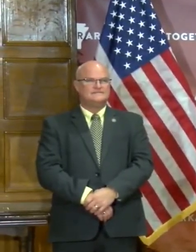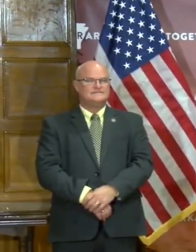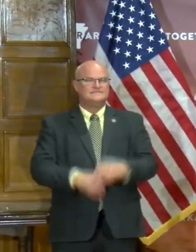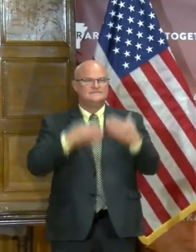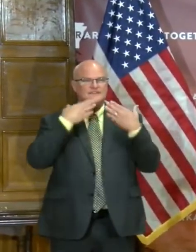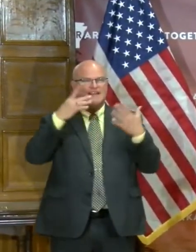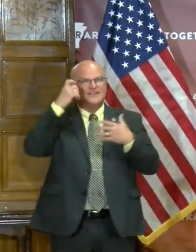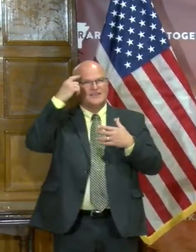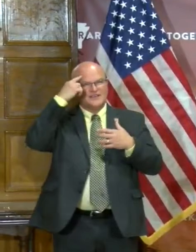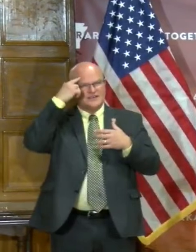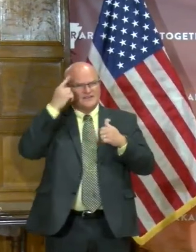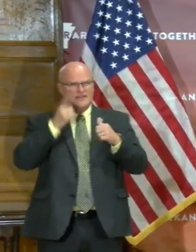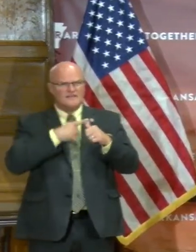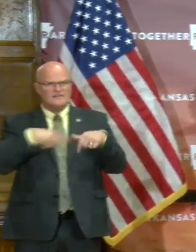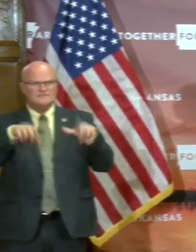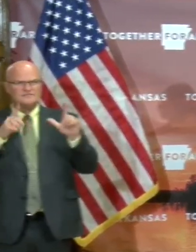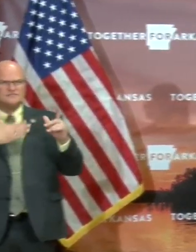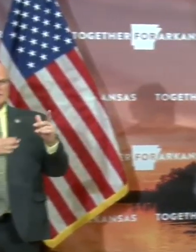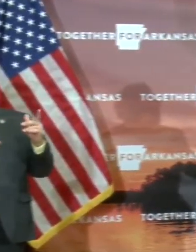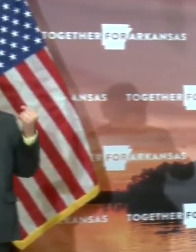Thank you, Governor. May I have that first slide, please?